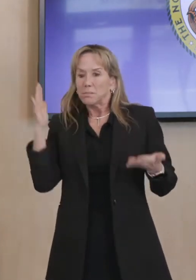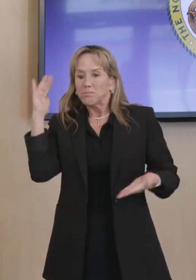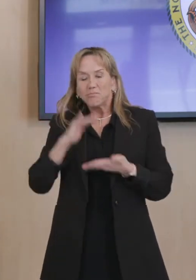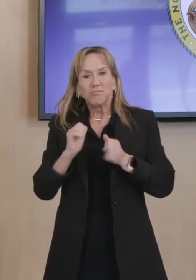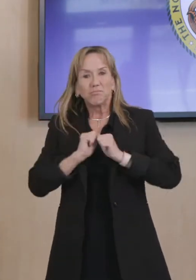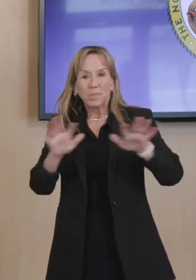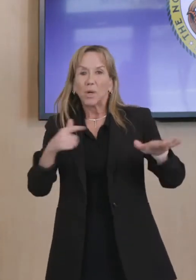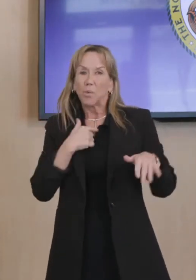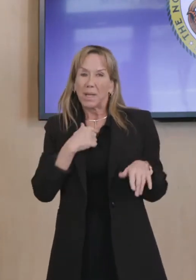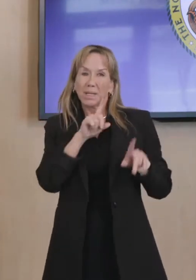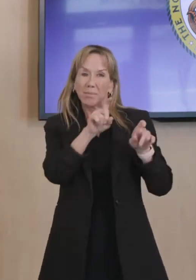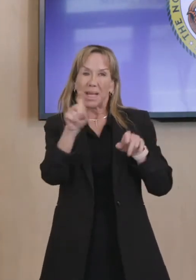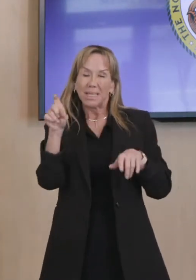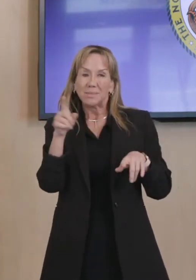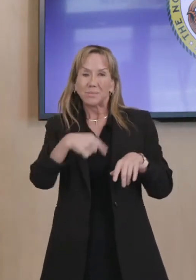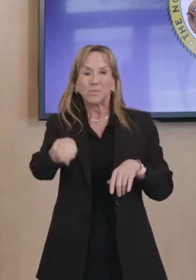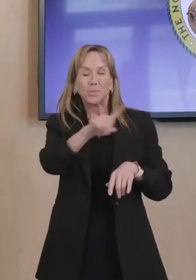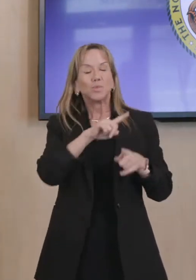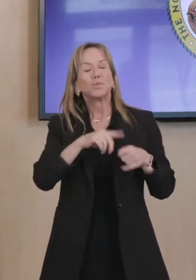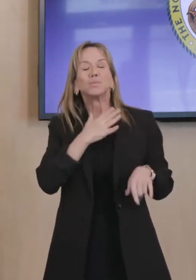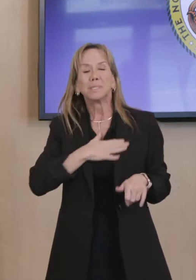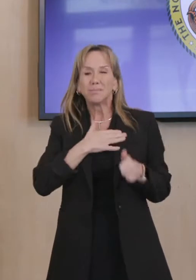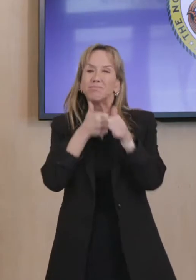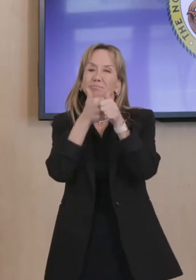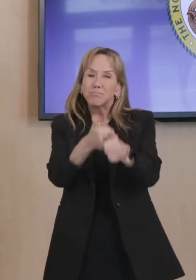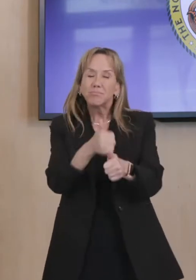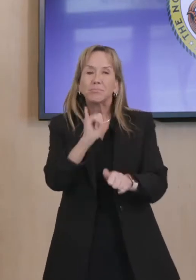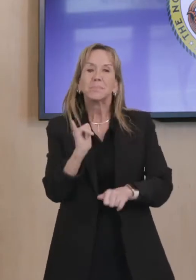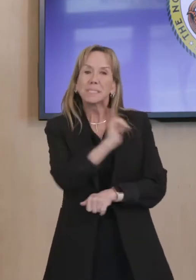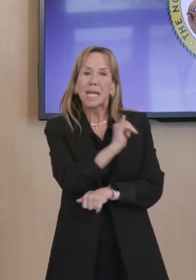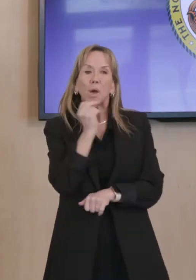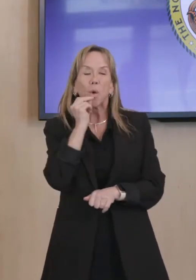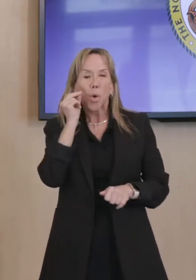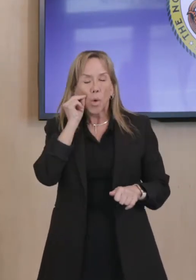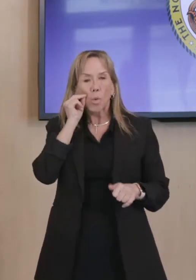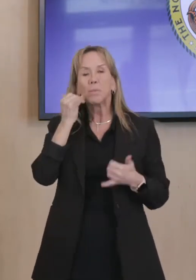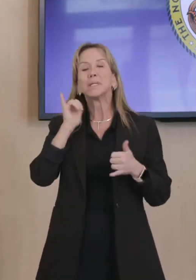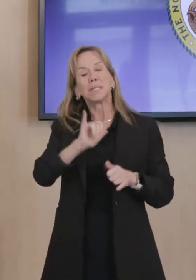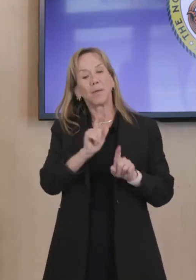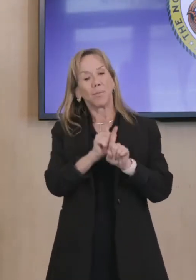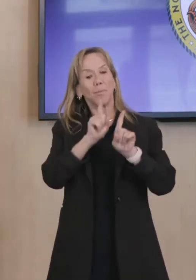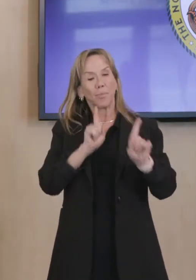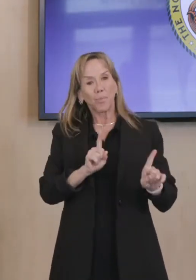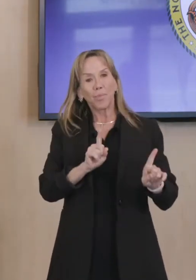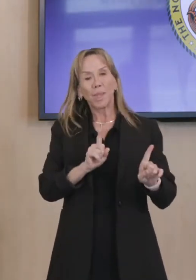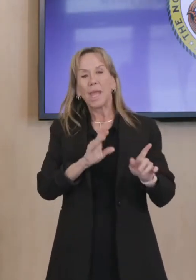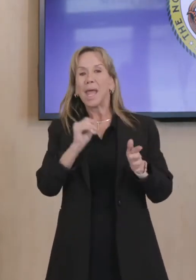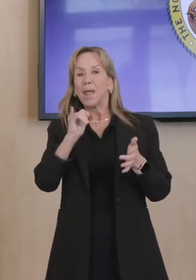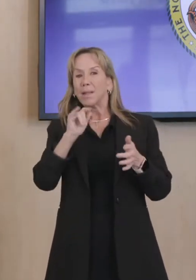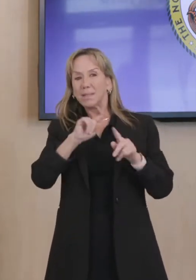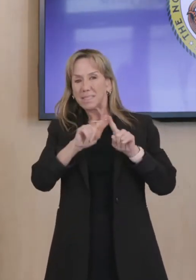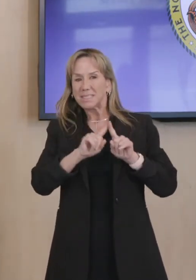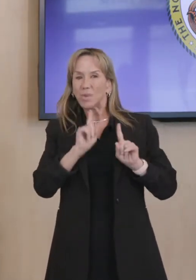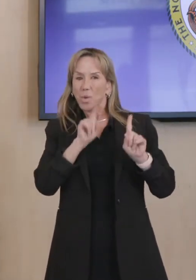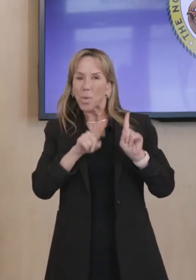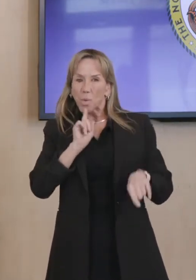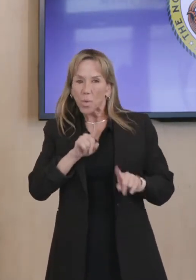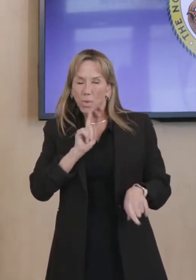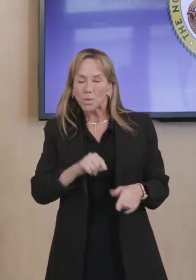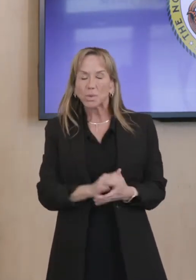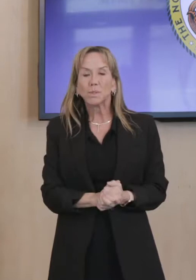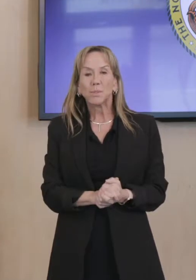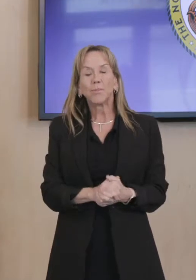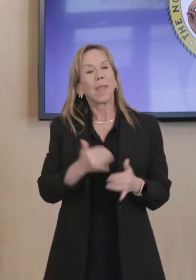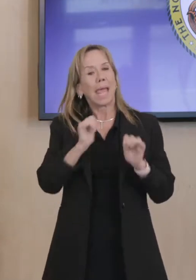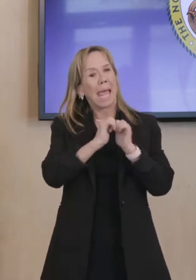adhere to the stay-at-home orders, to the social, physical distancing orders, and to the steps we're taking. But the whole point of flattening